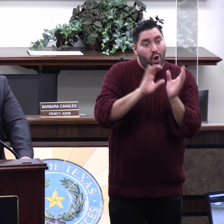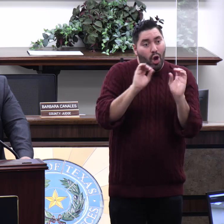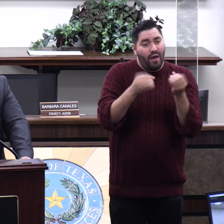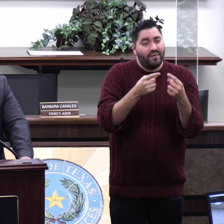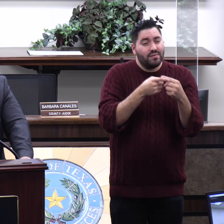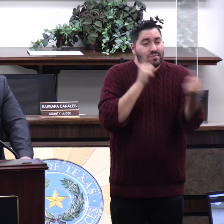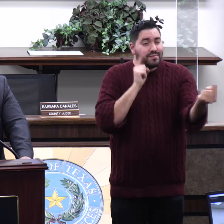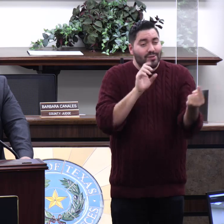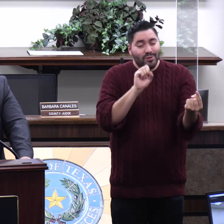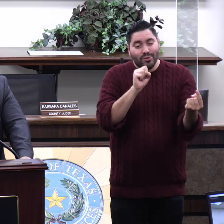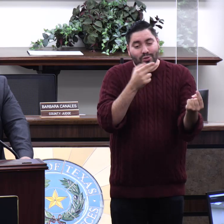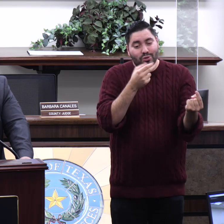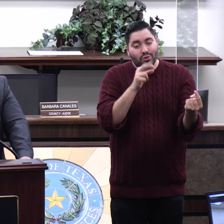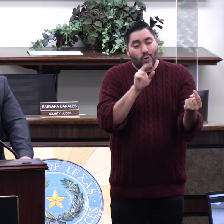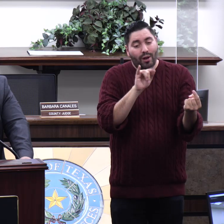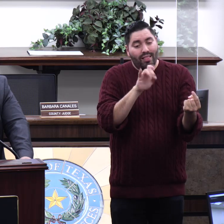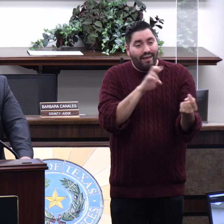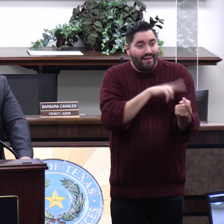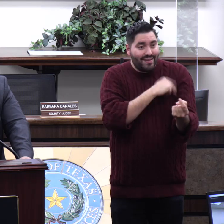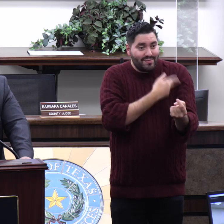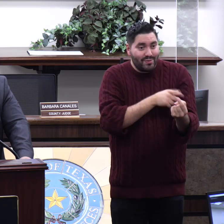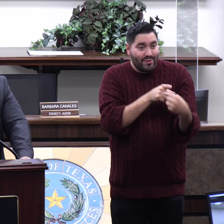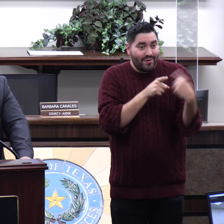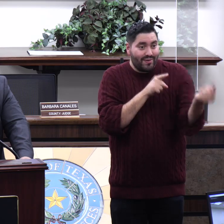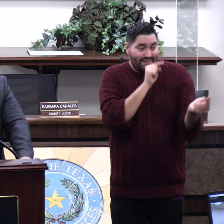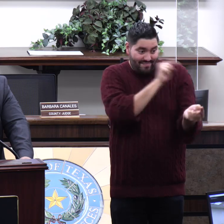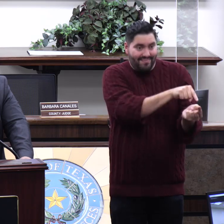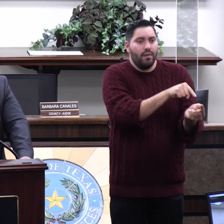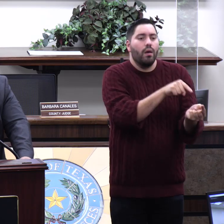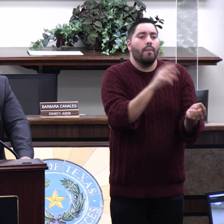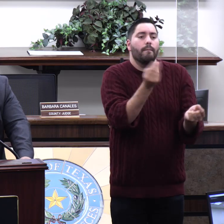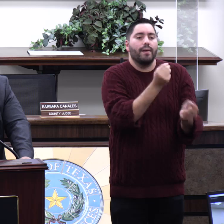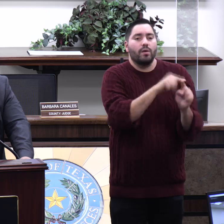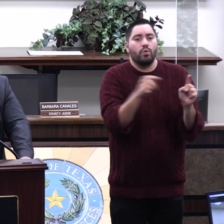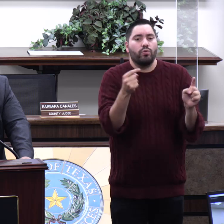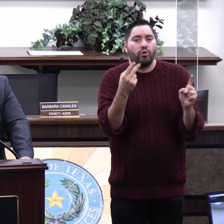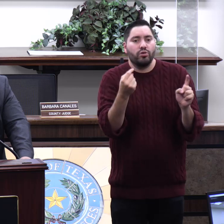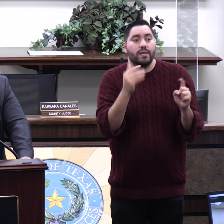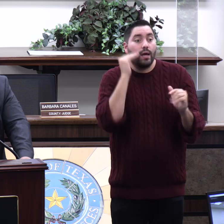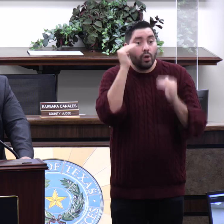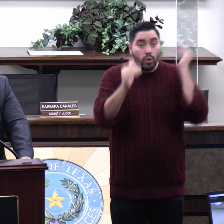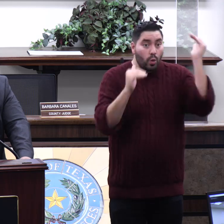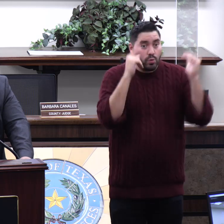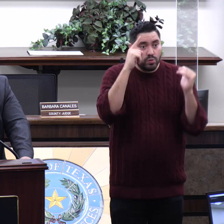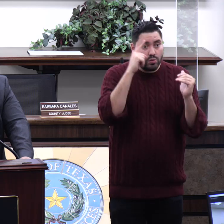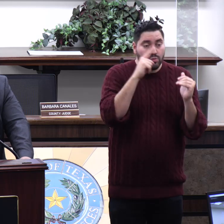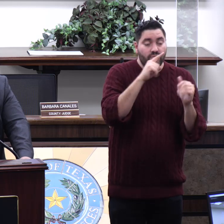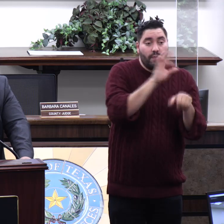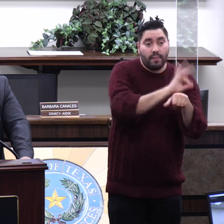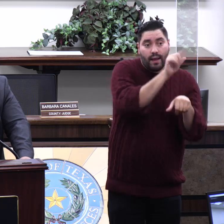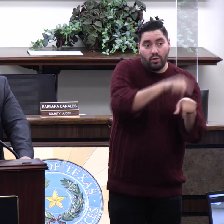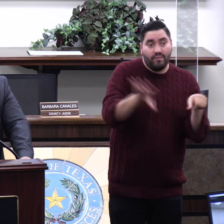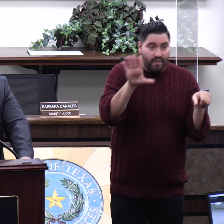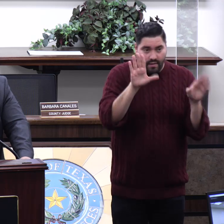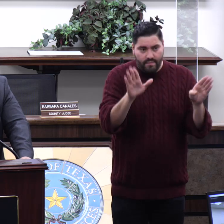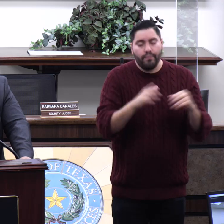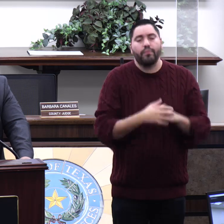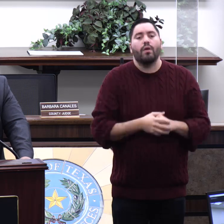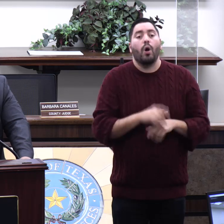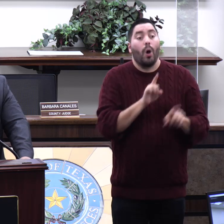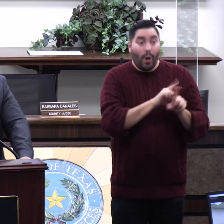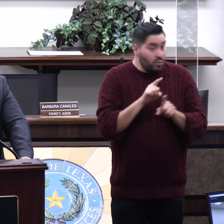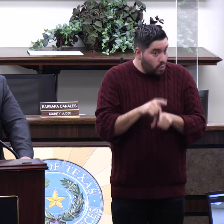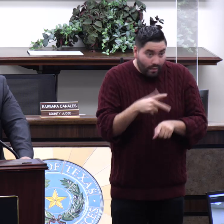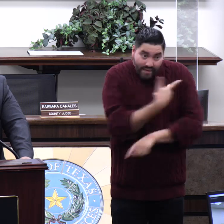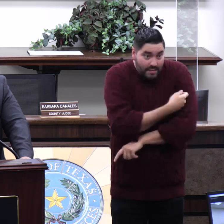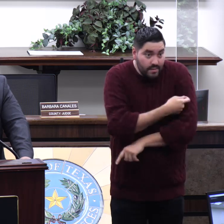across from the Shoreline campus, Monday through Thursday for adults from 9 to 5. And we also have vaccines for